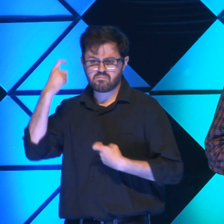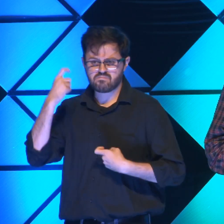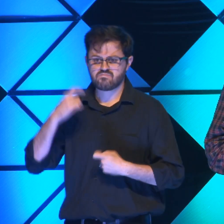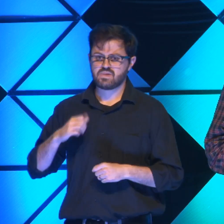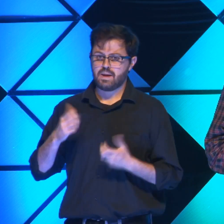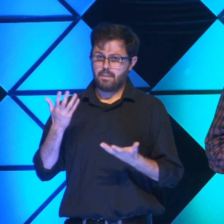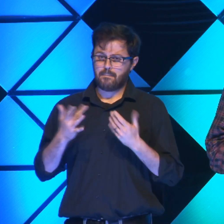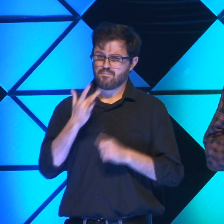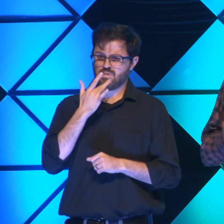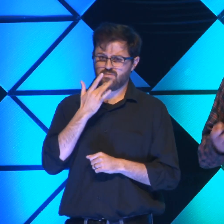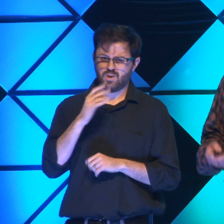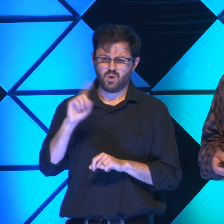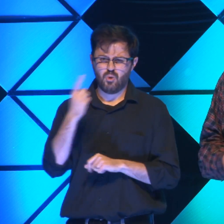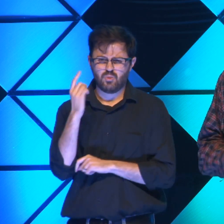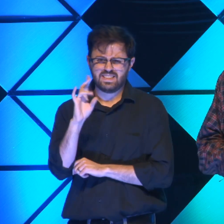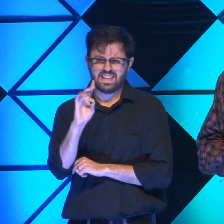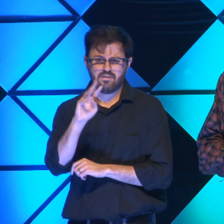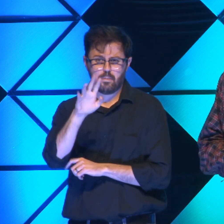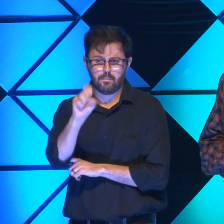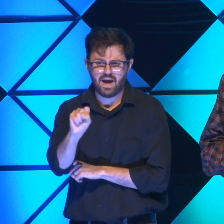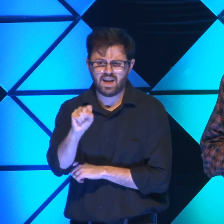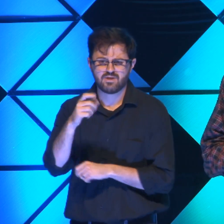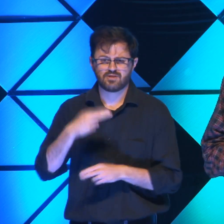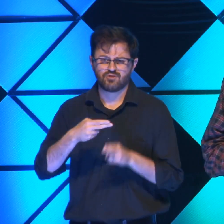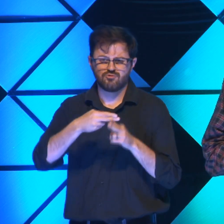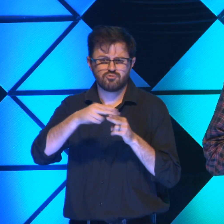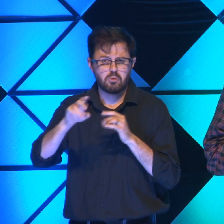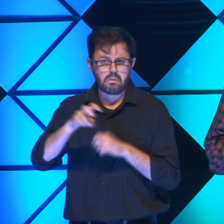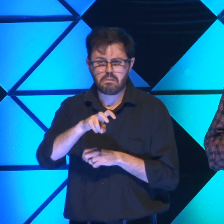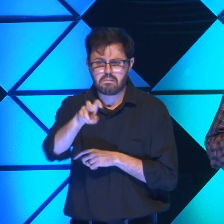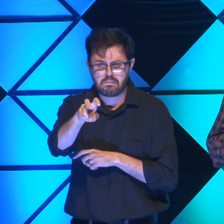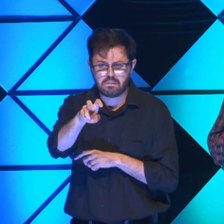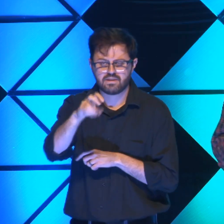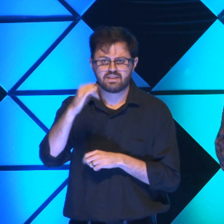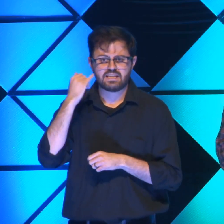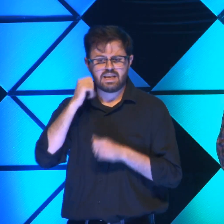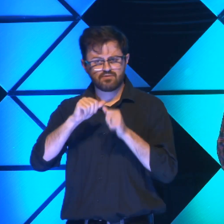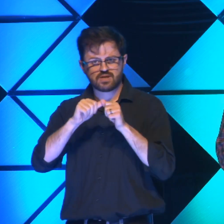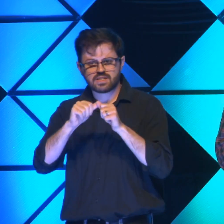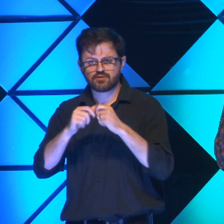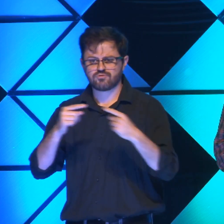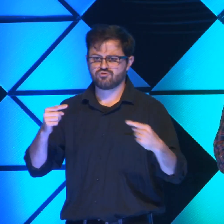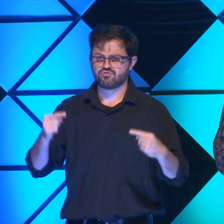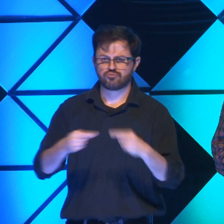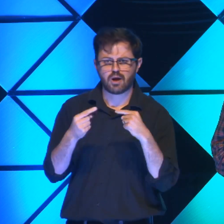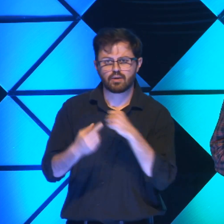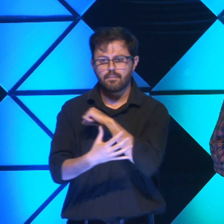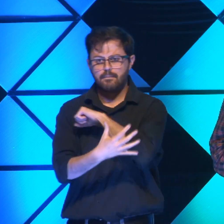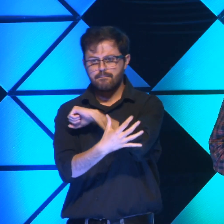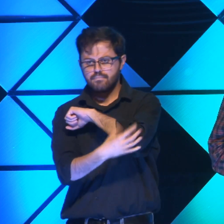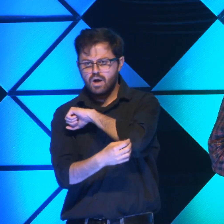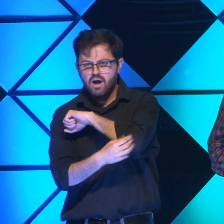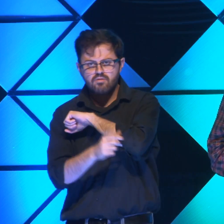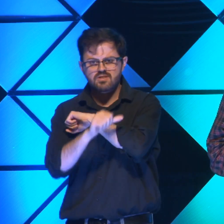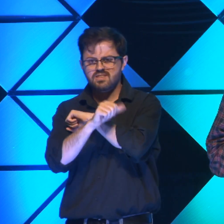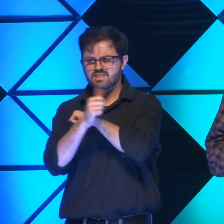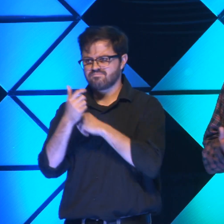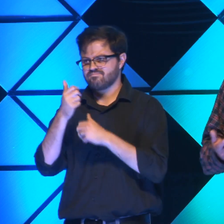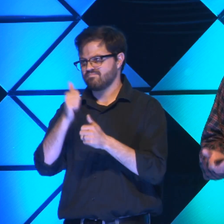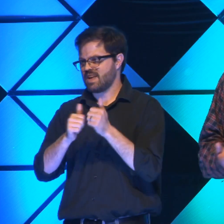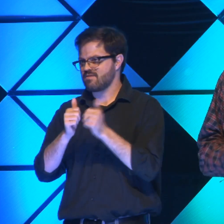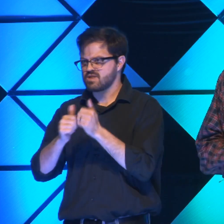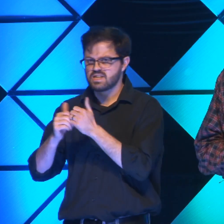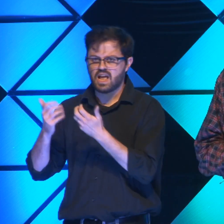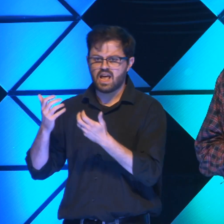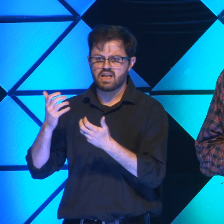journey. For those that continue with struggle of poverty, for those that deal with everyday hurt because of